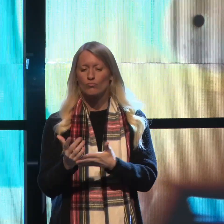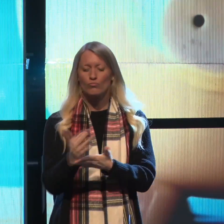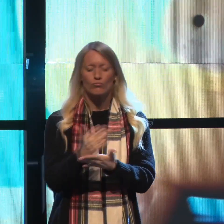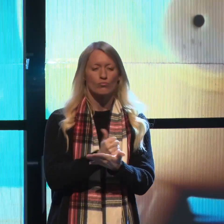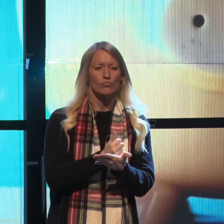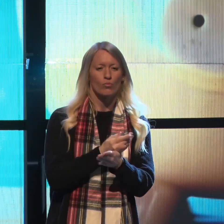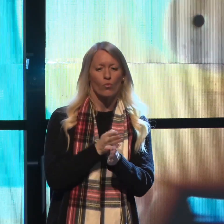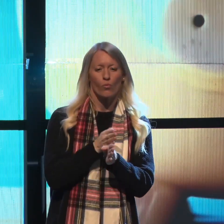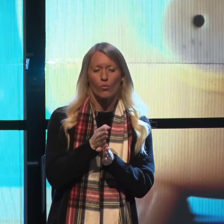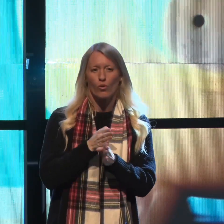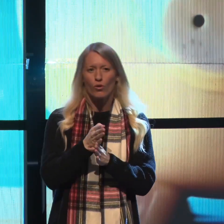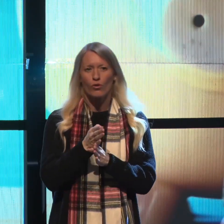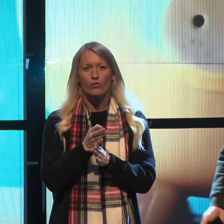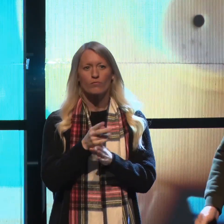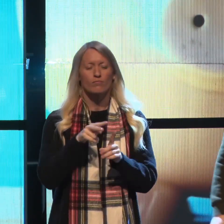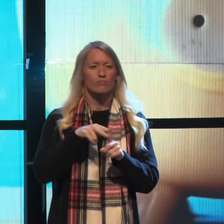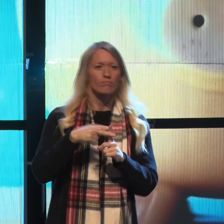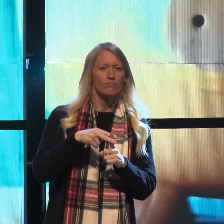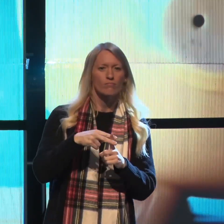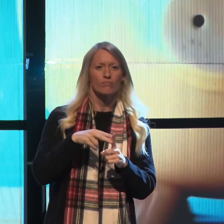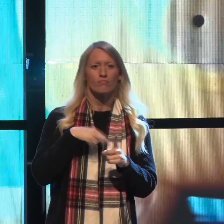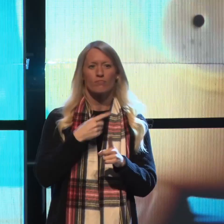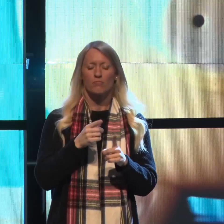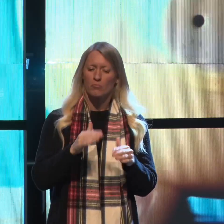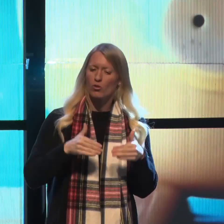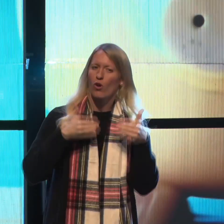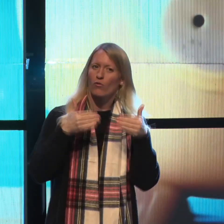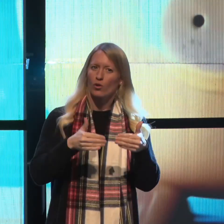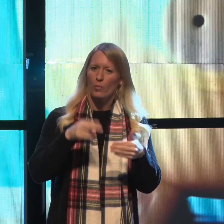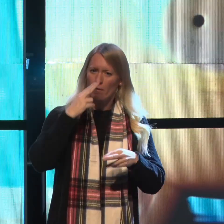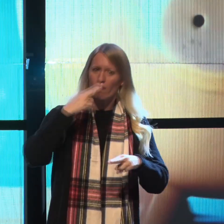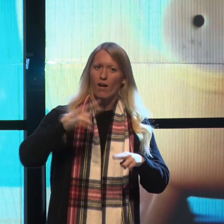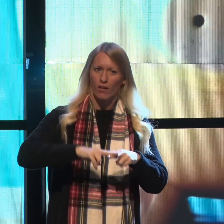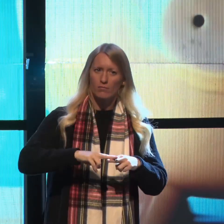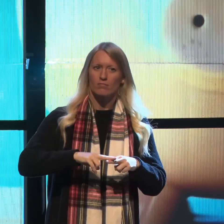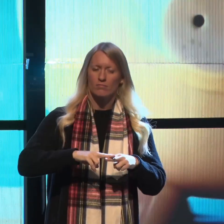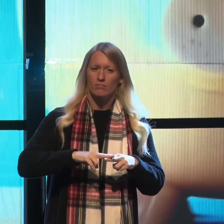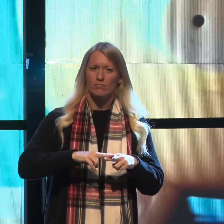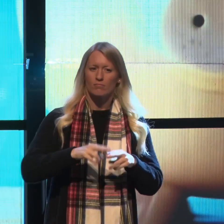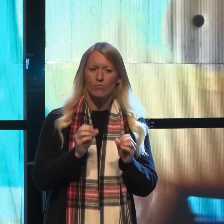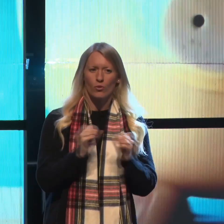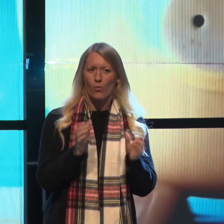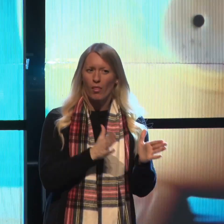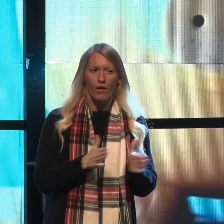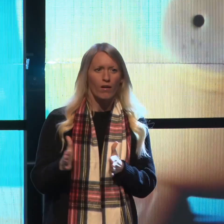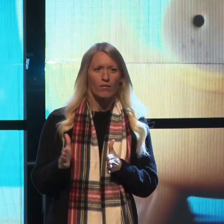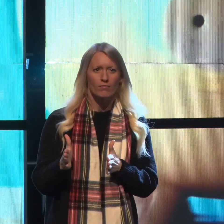screws, and we'll just go for it. It'll be fun.